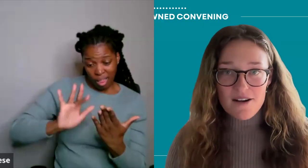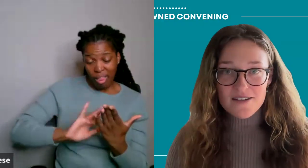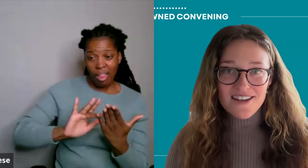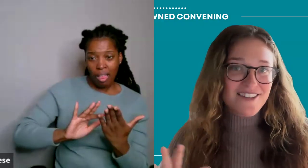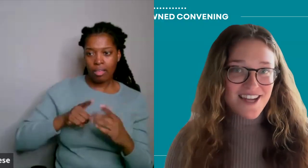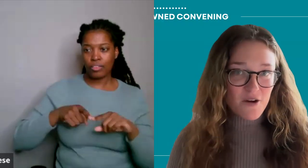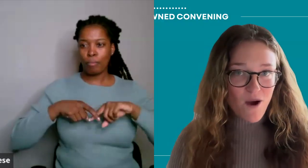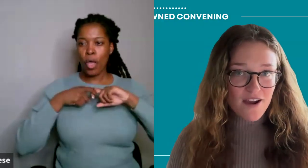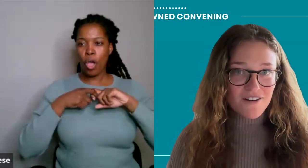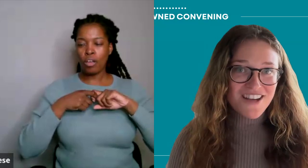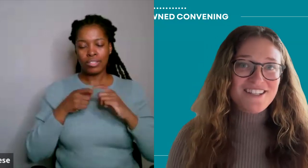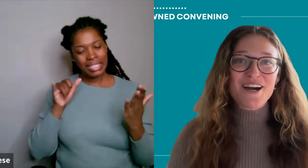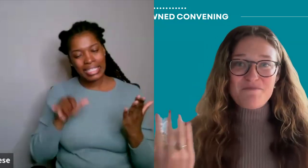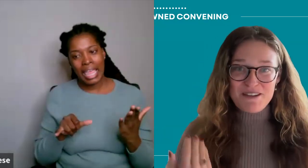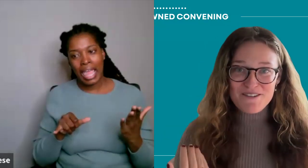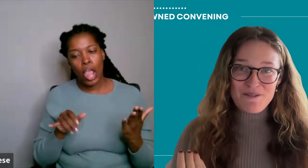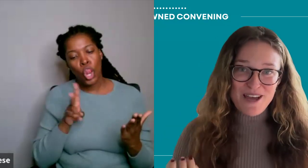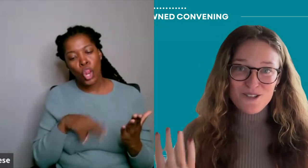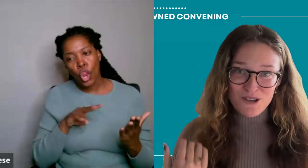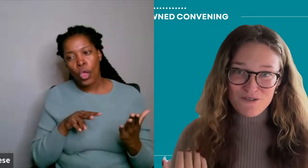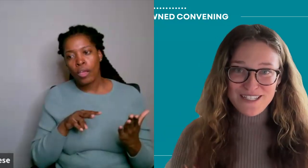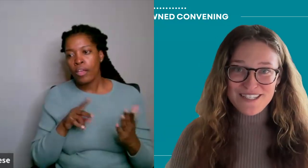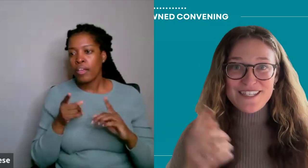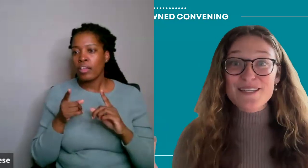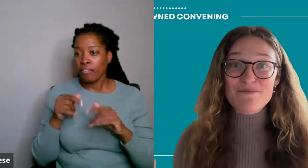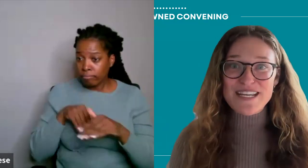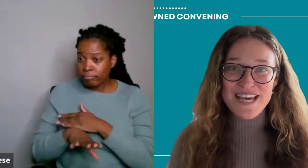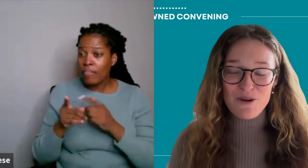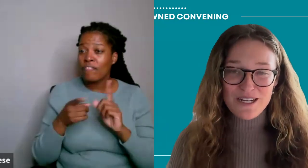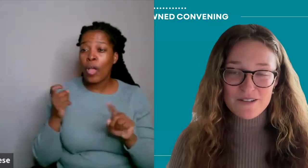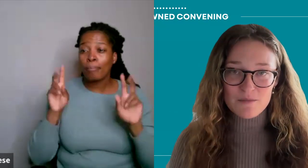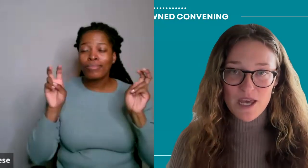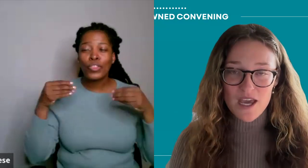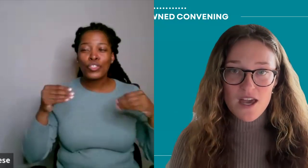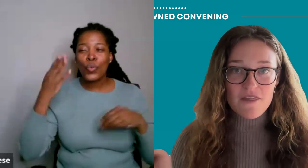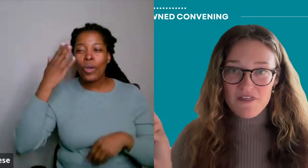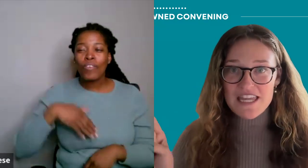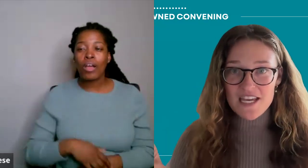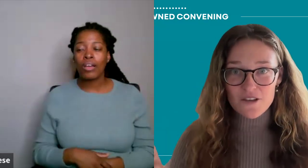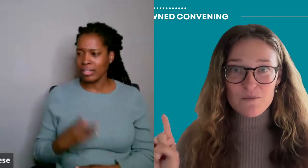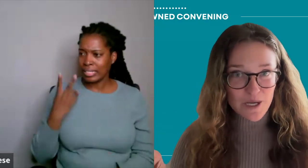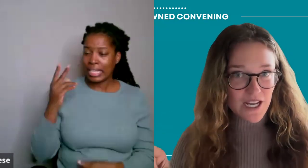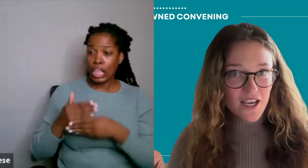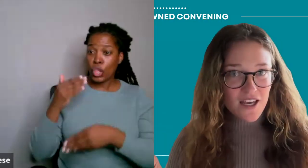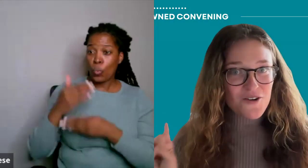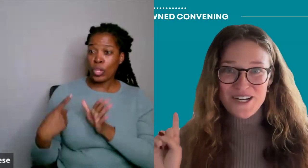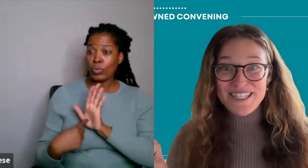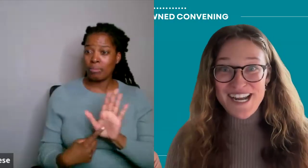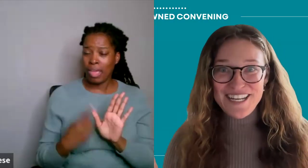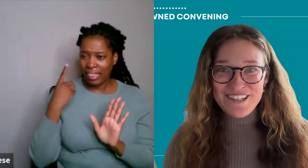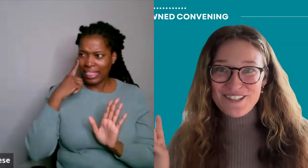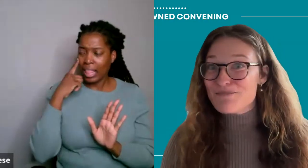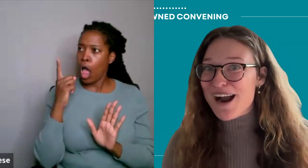to pause and stay a while, to come in from that storefront, to see something in that window display that they think looks pretty